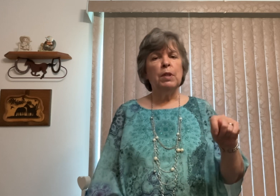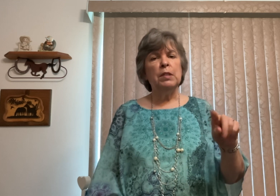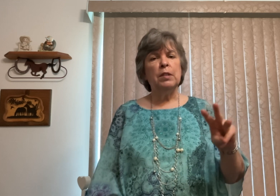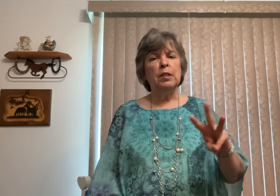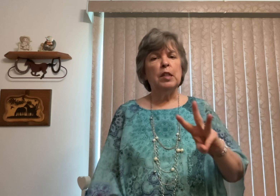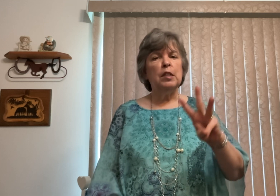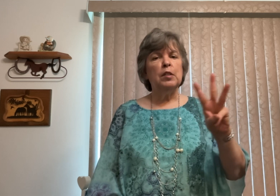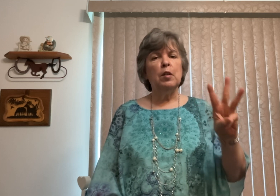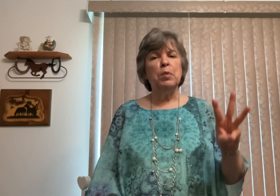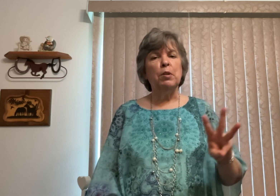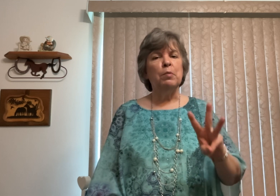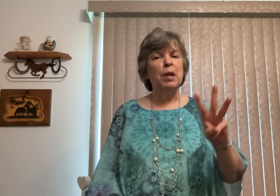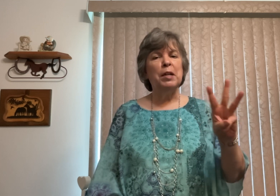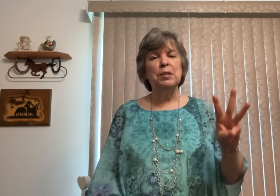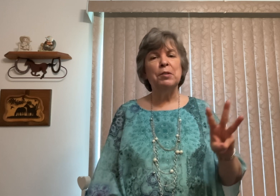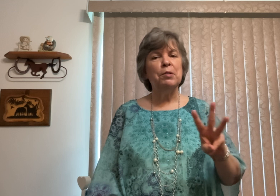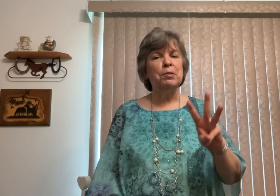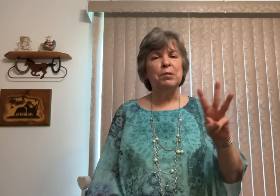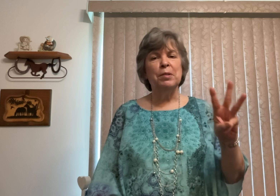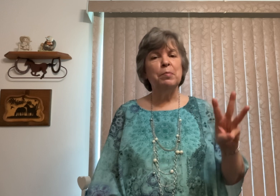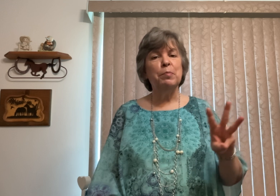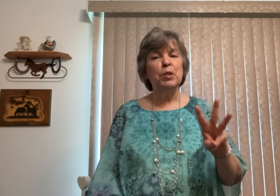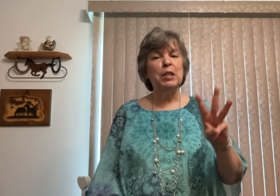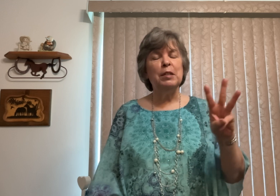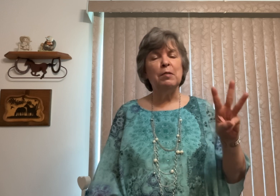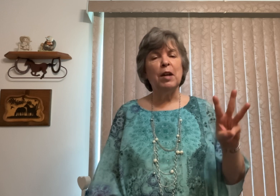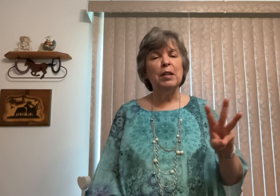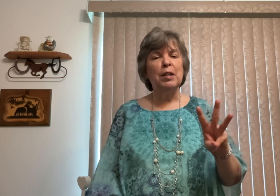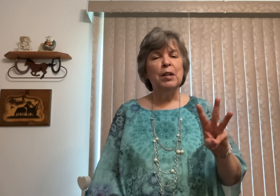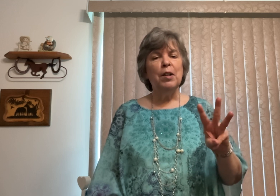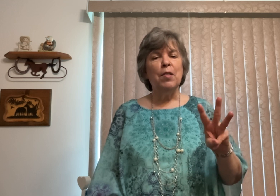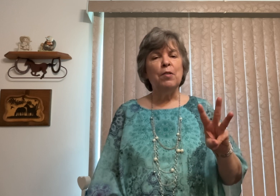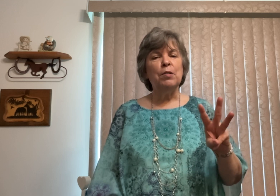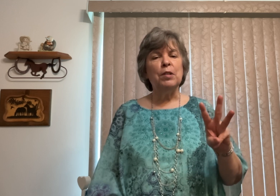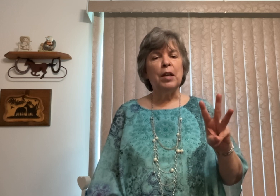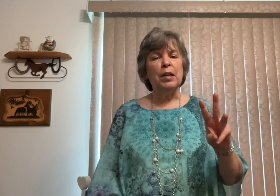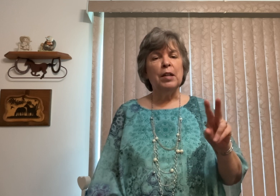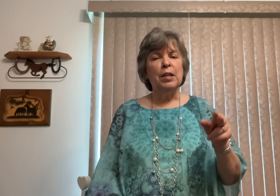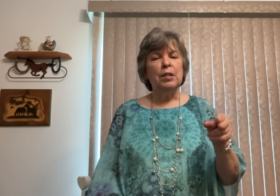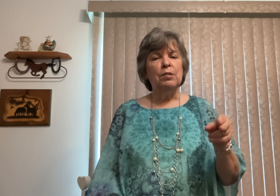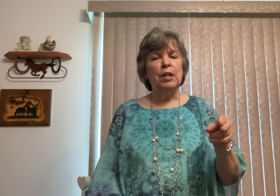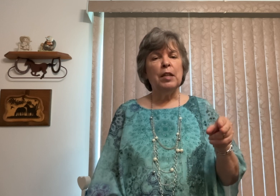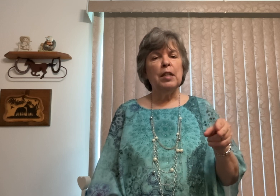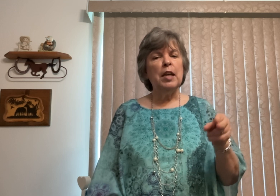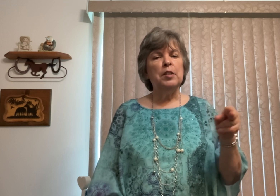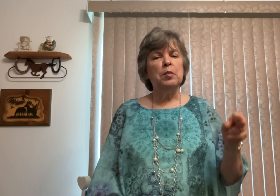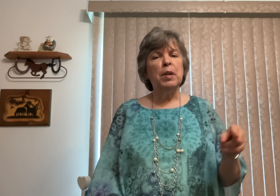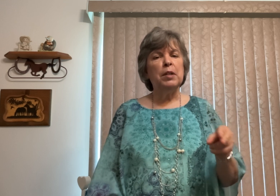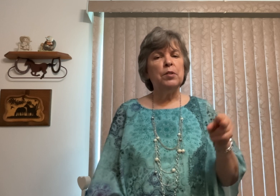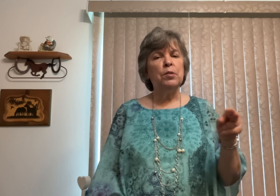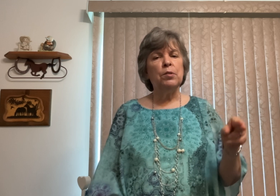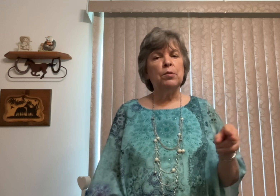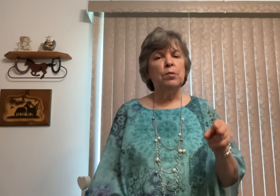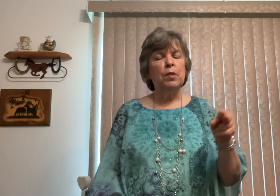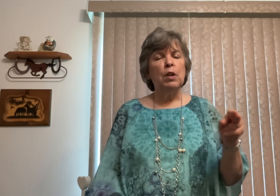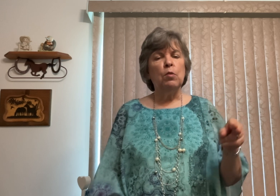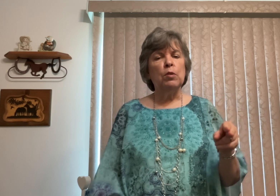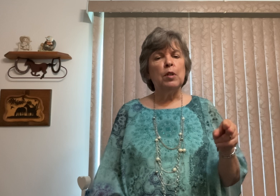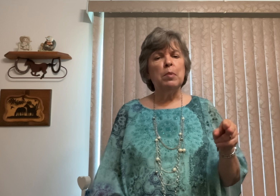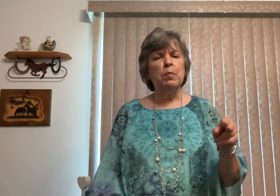Wednesday, take a W and make a circle. It's pretty easy, right? Thursday, you take an H and make a circle. Or some people might